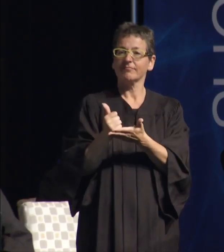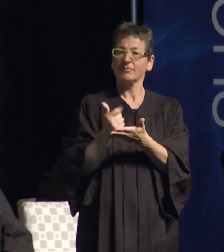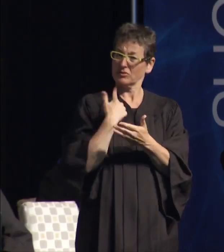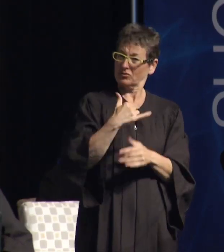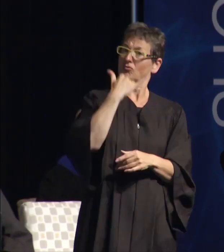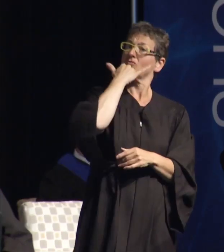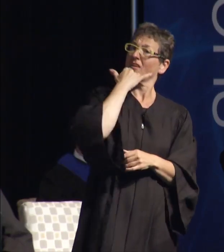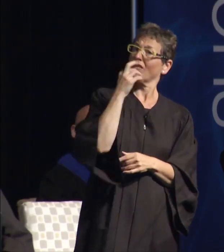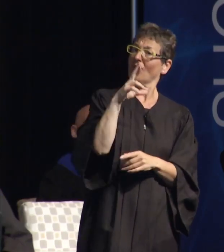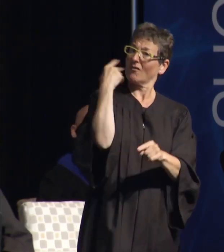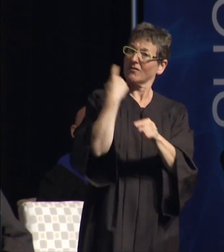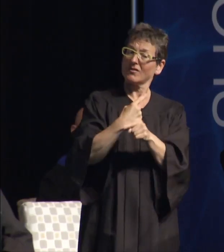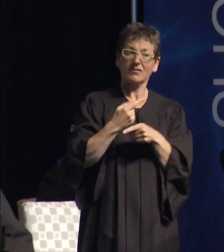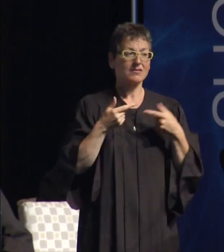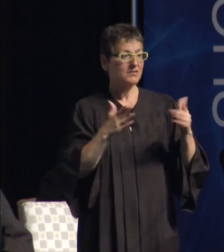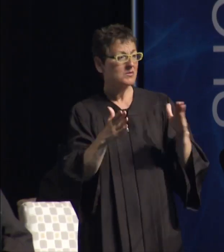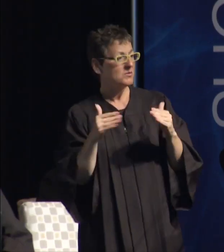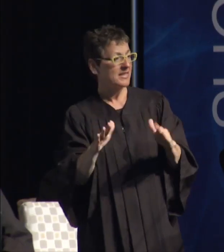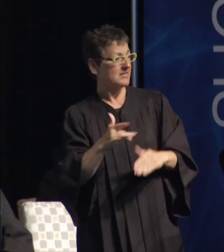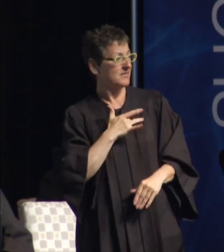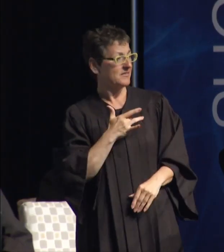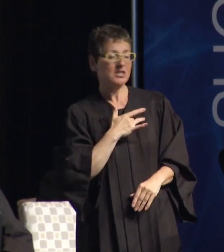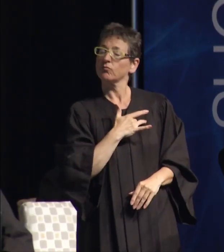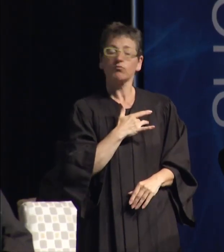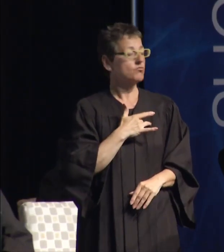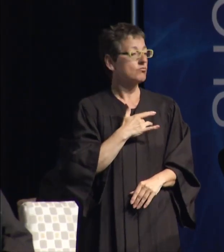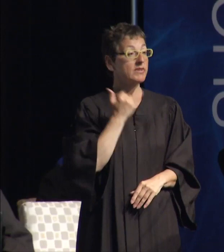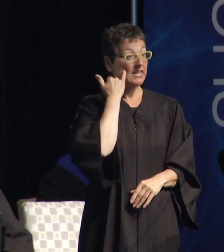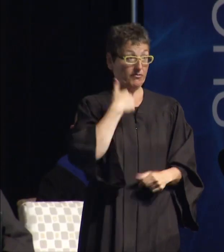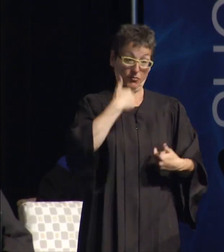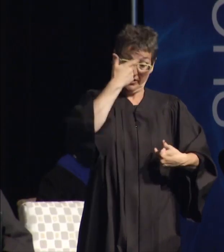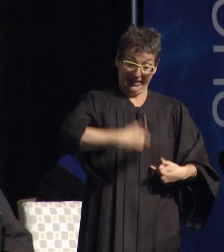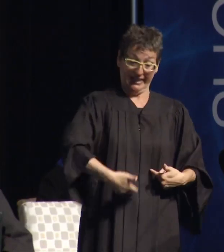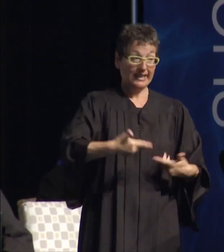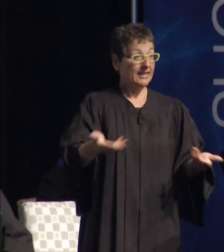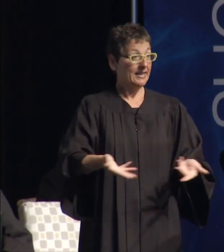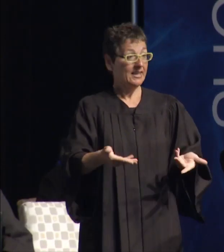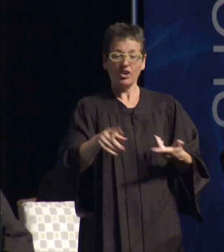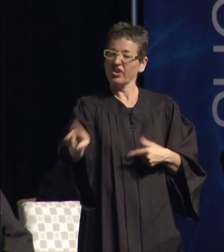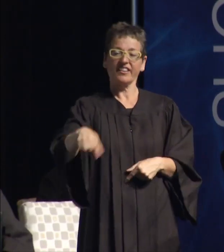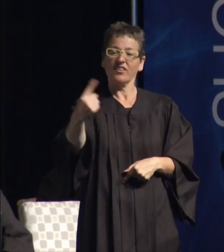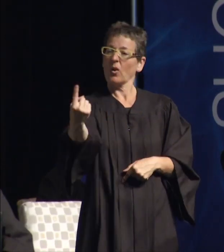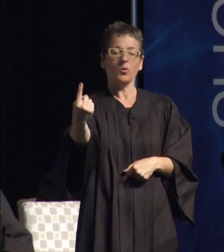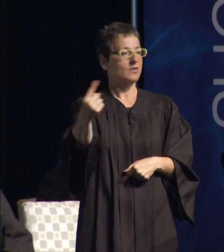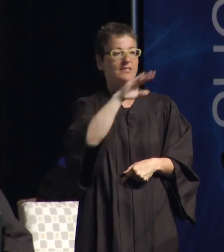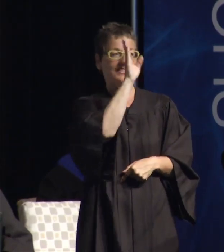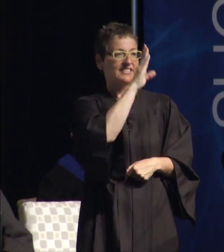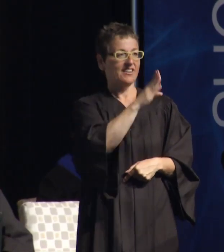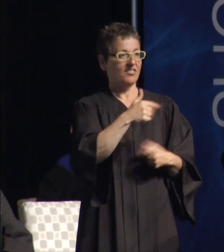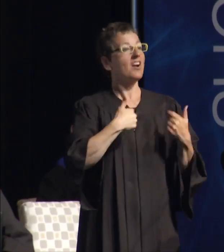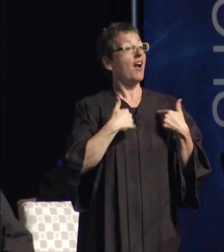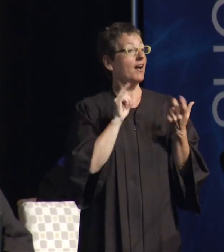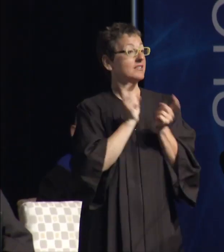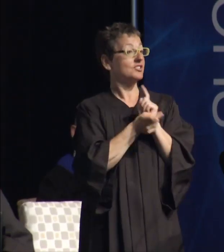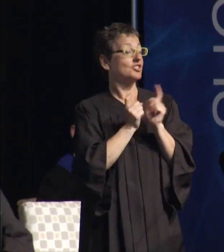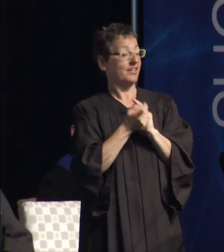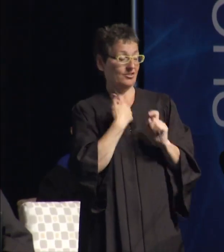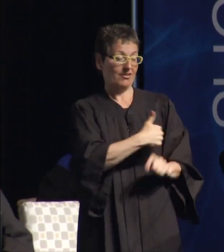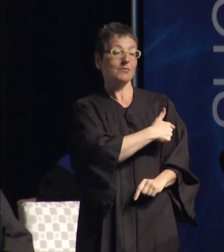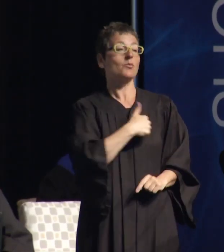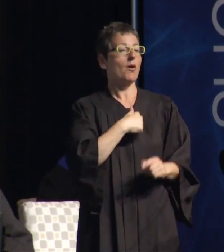wrong ways to feel. If we are here, they are never alone. I will be the change, and these are my